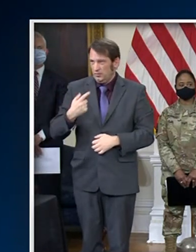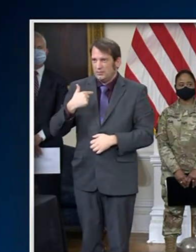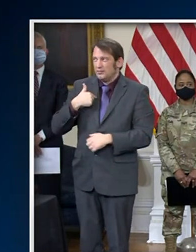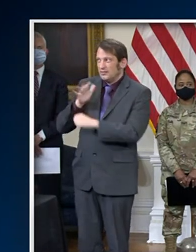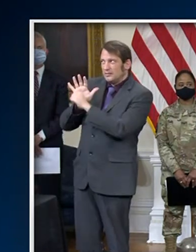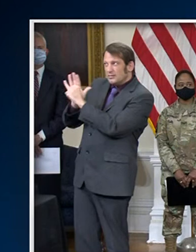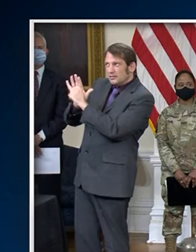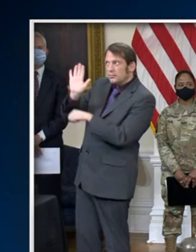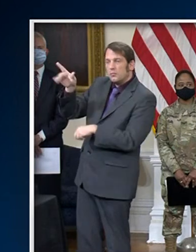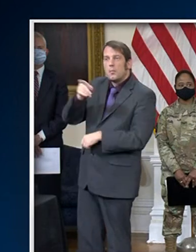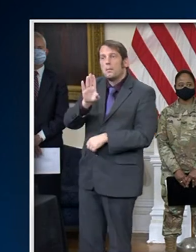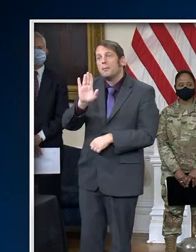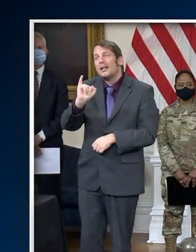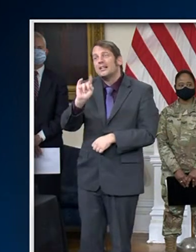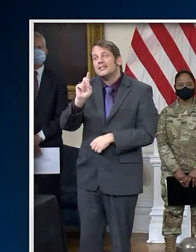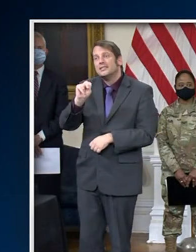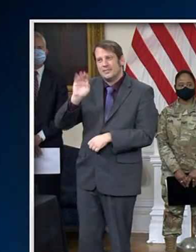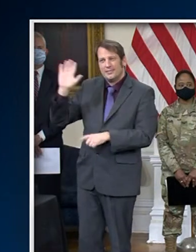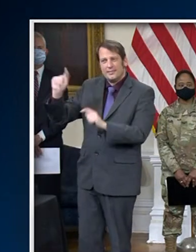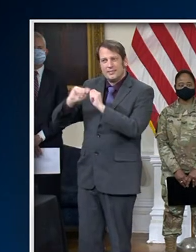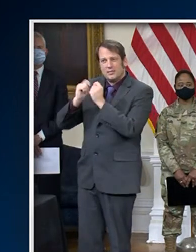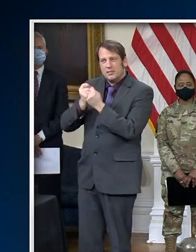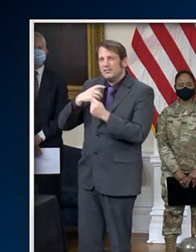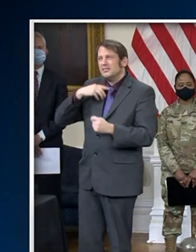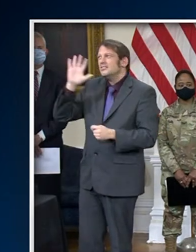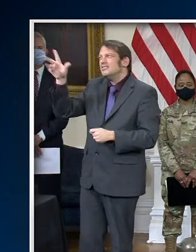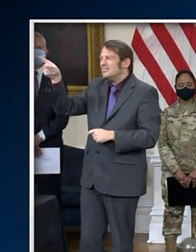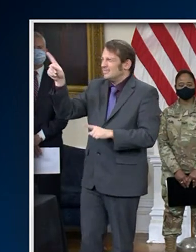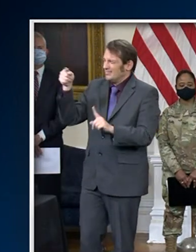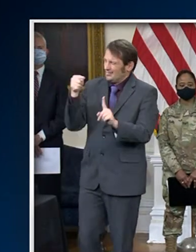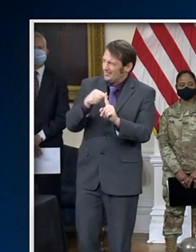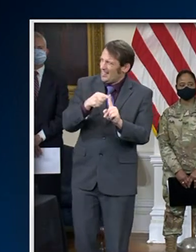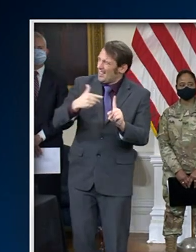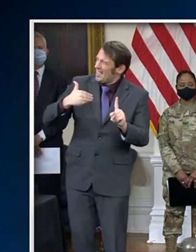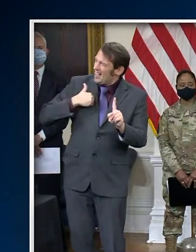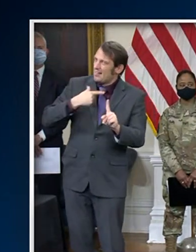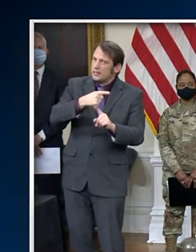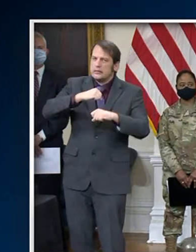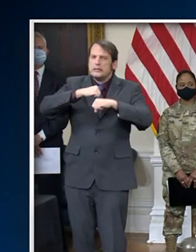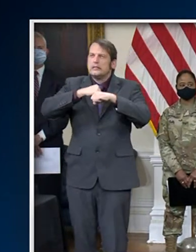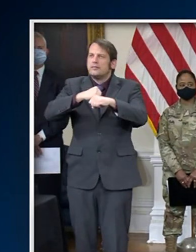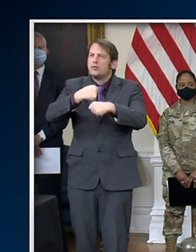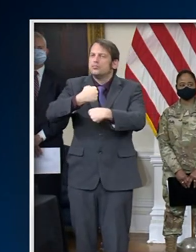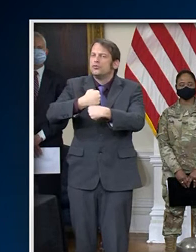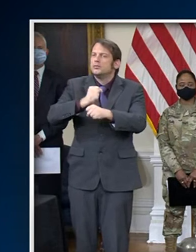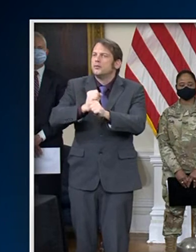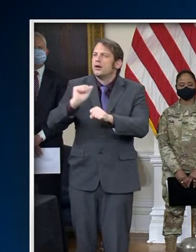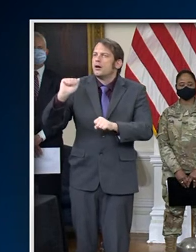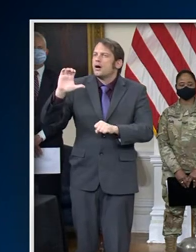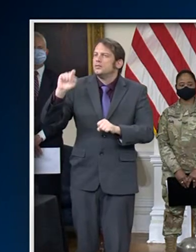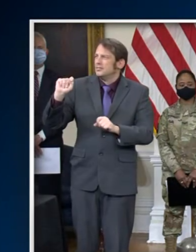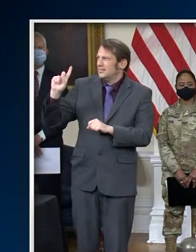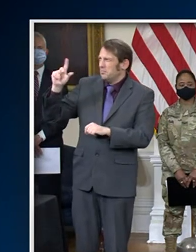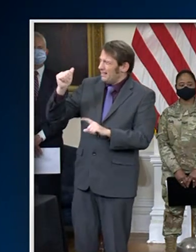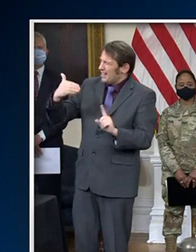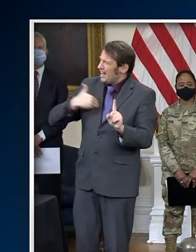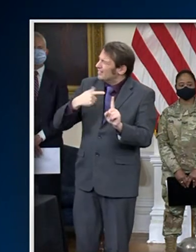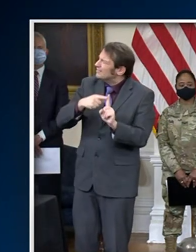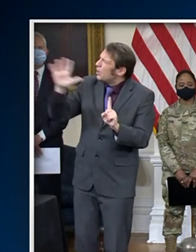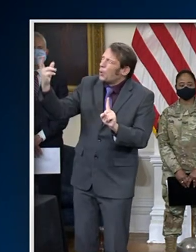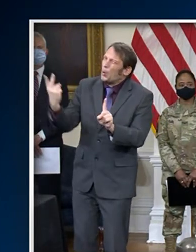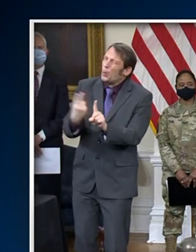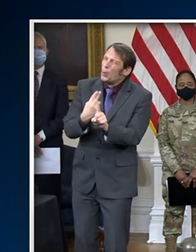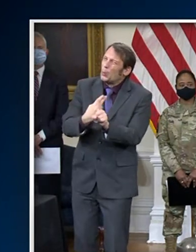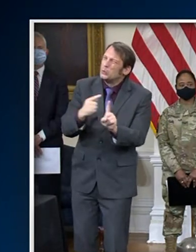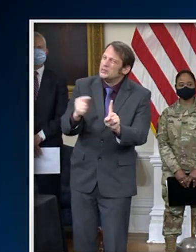to consider utilizing the Defense Production Act to harness the power of American manufacturing